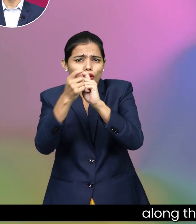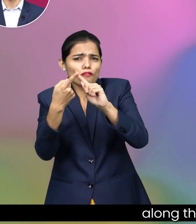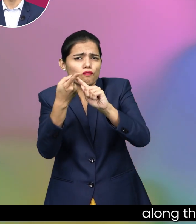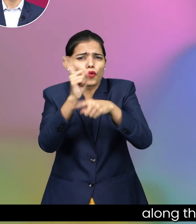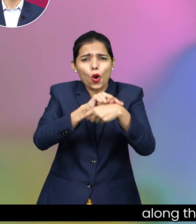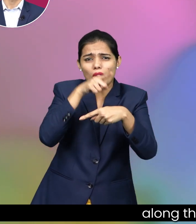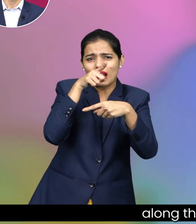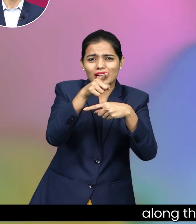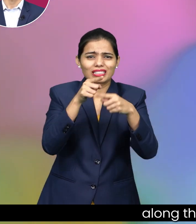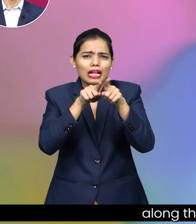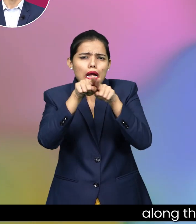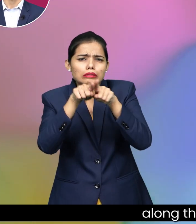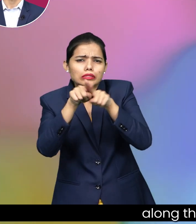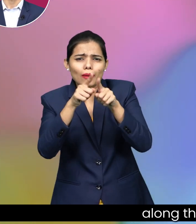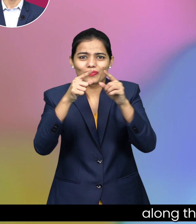of the cell.